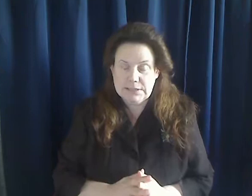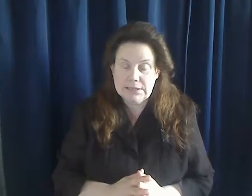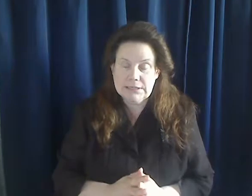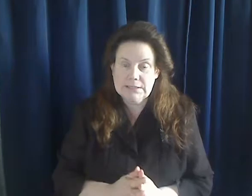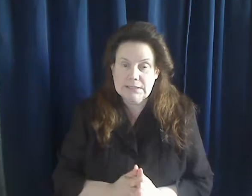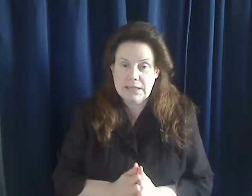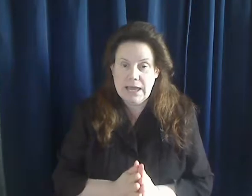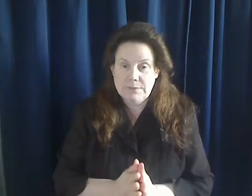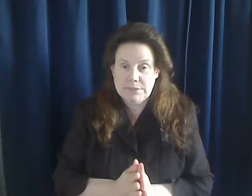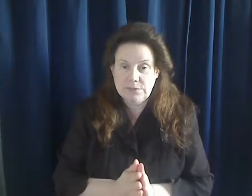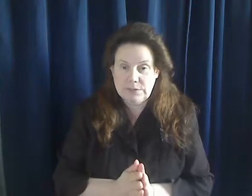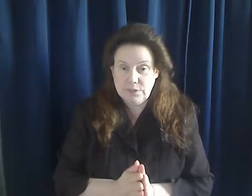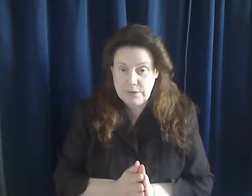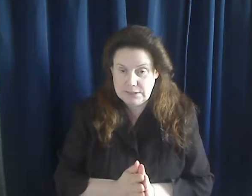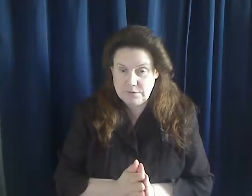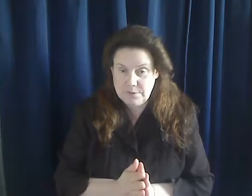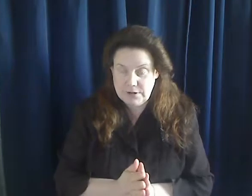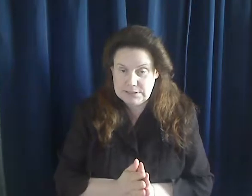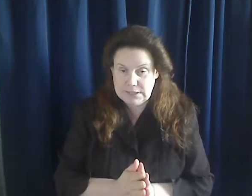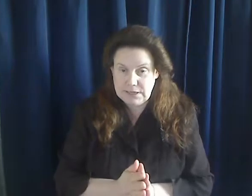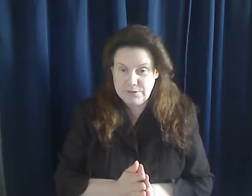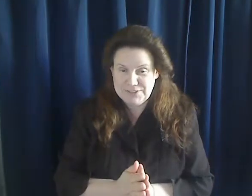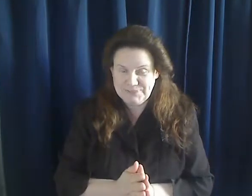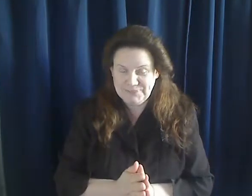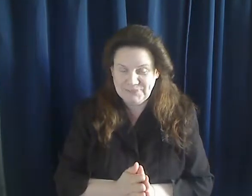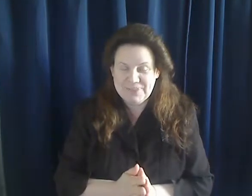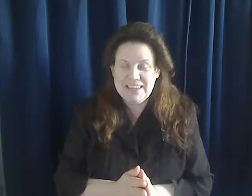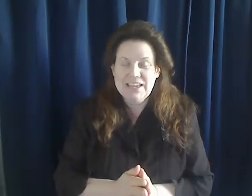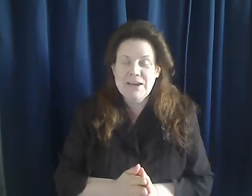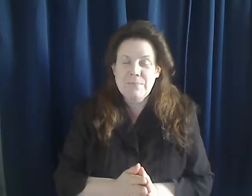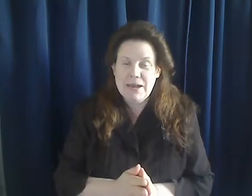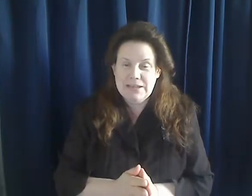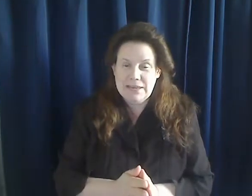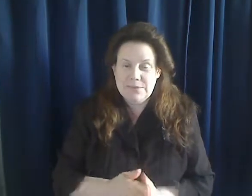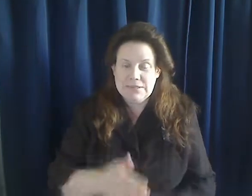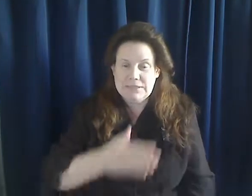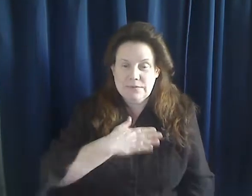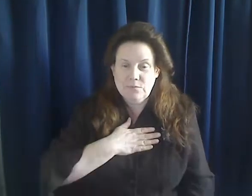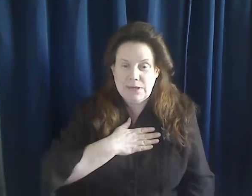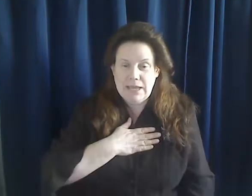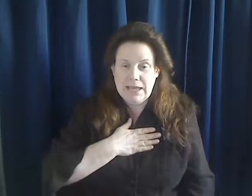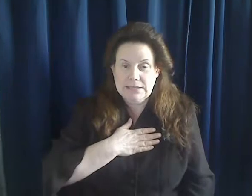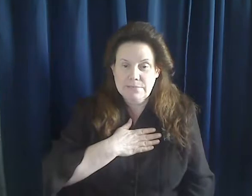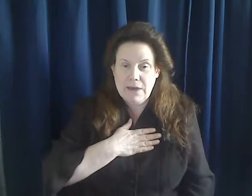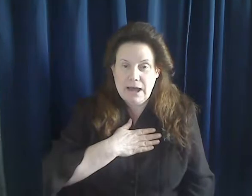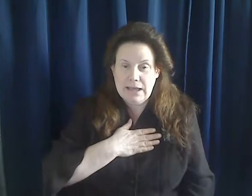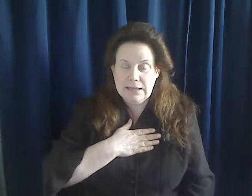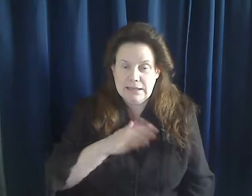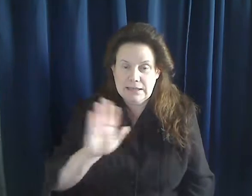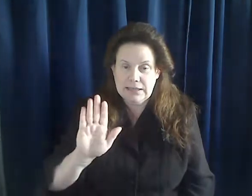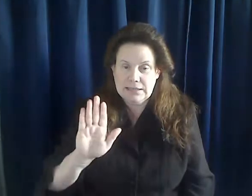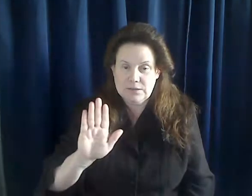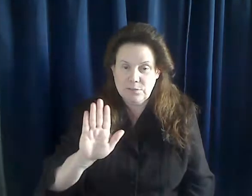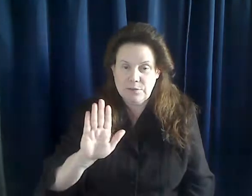it is absolutely correct for American Sign Language. My name is, right hand, my, and again it's an open